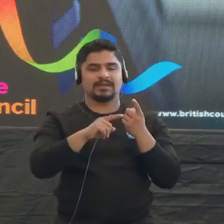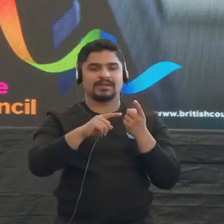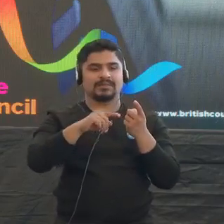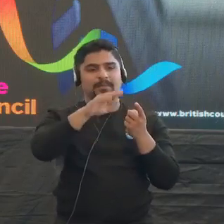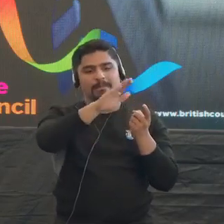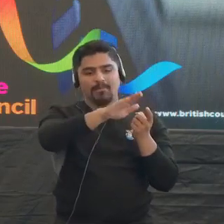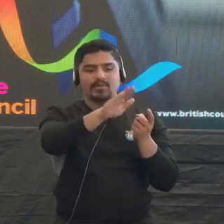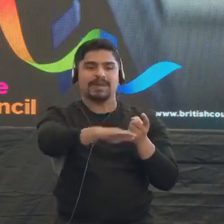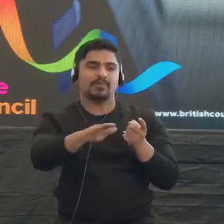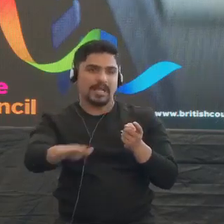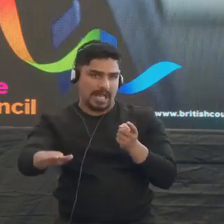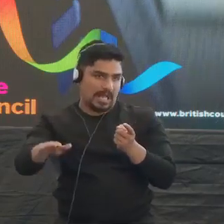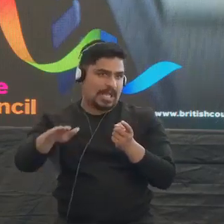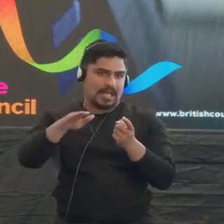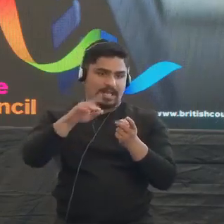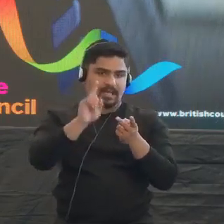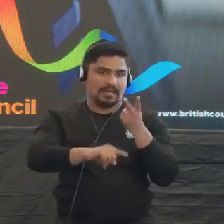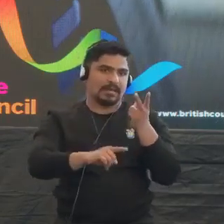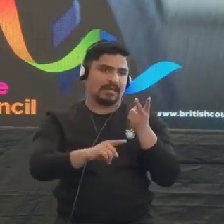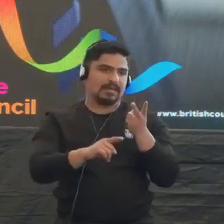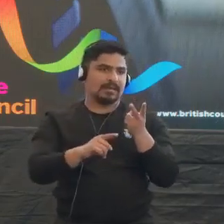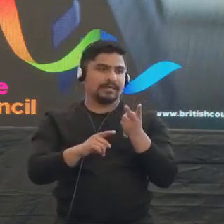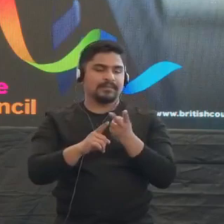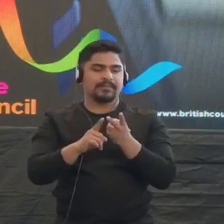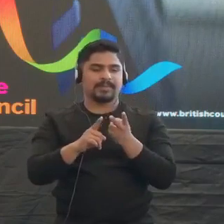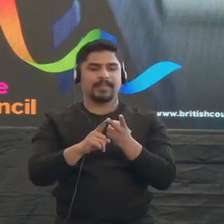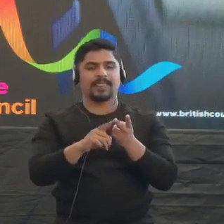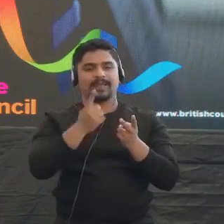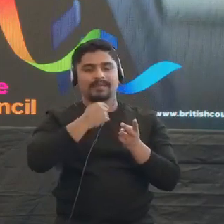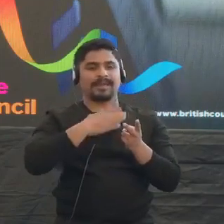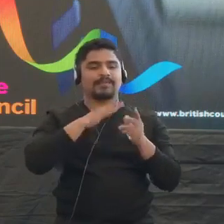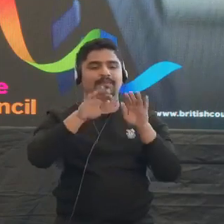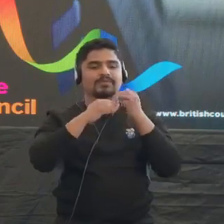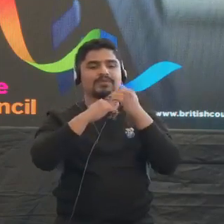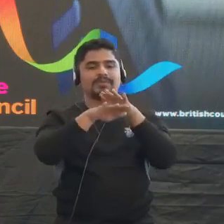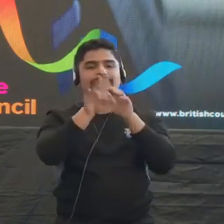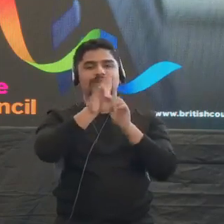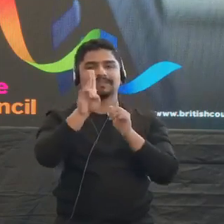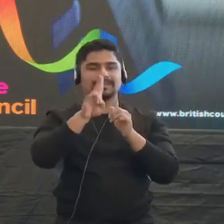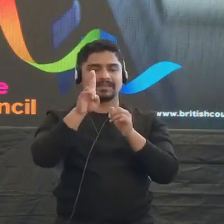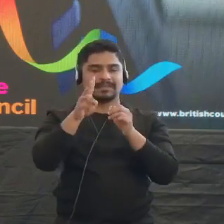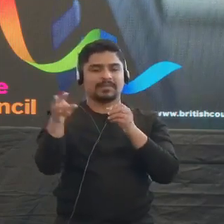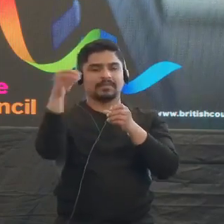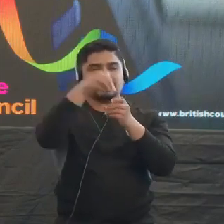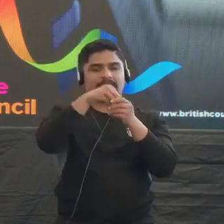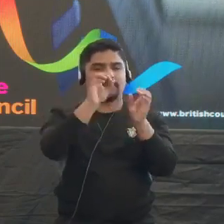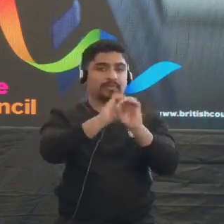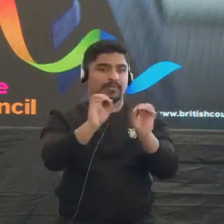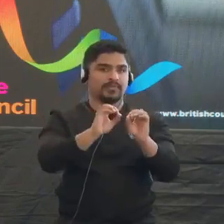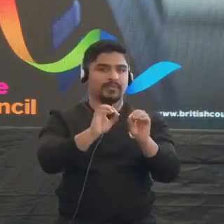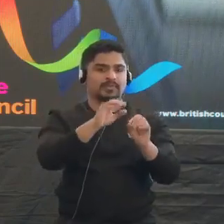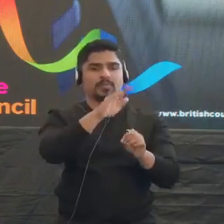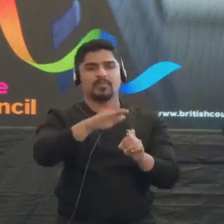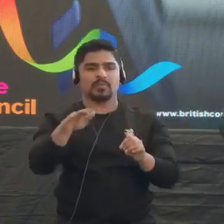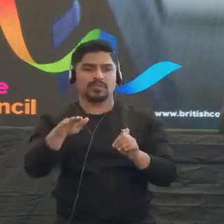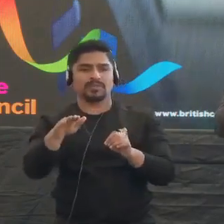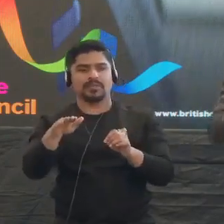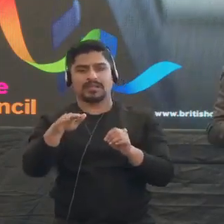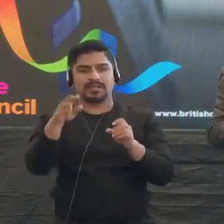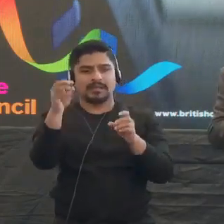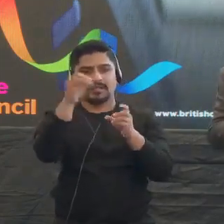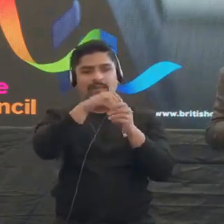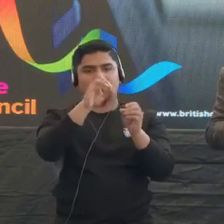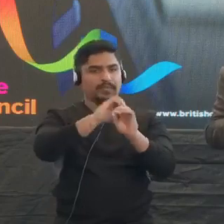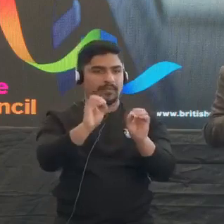in our inclusive education, but Indian government are also included dwarfism. Those